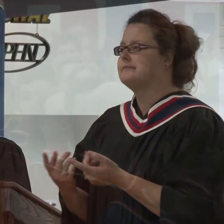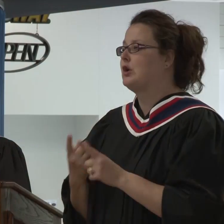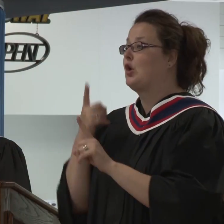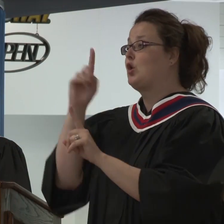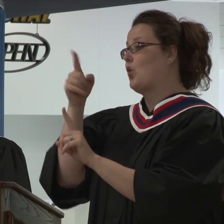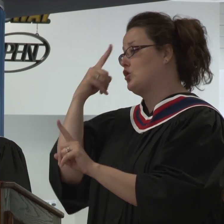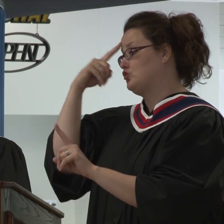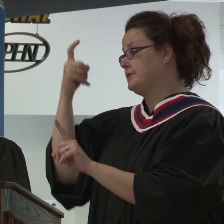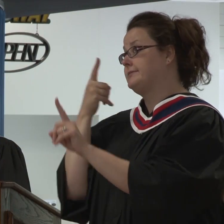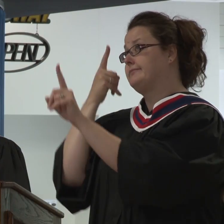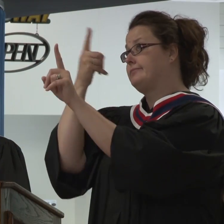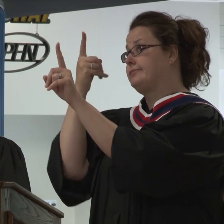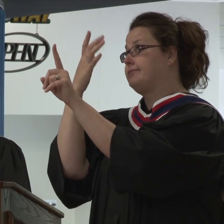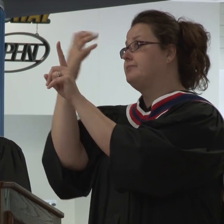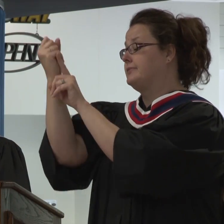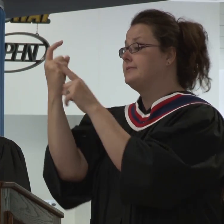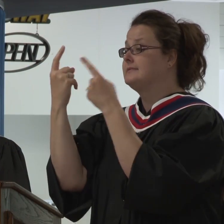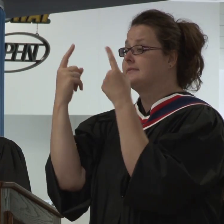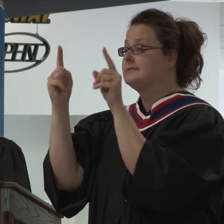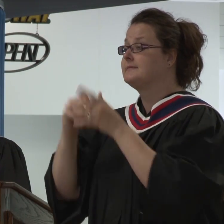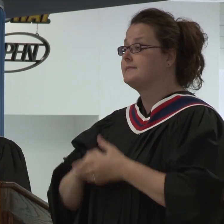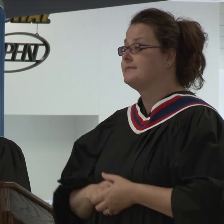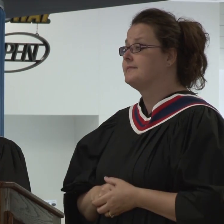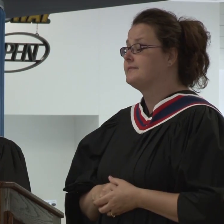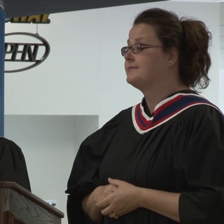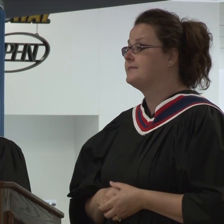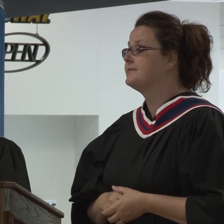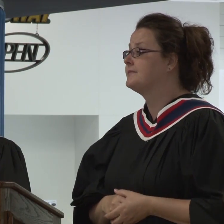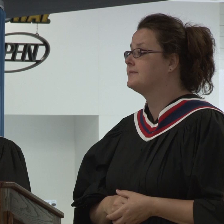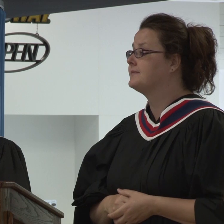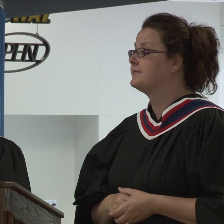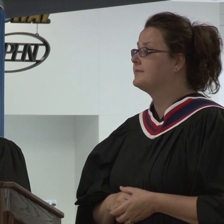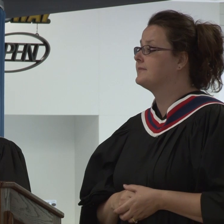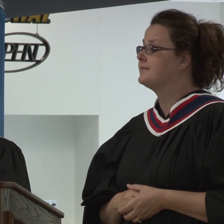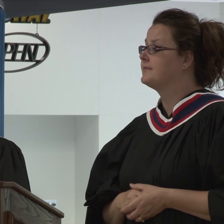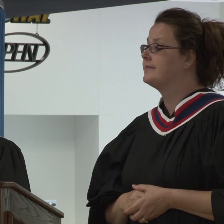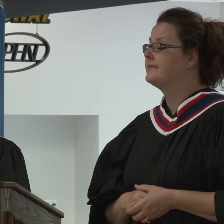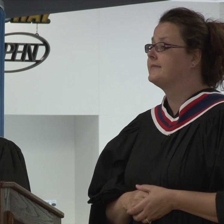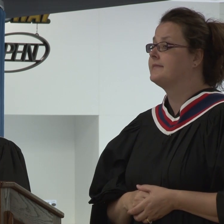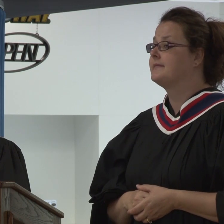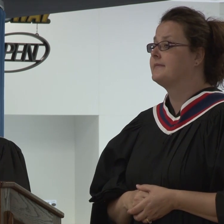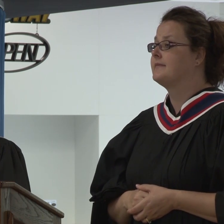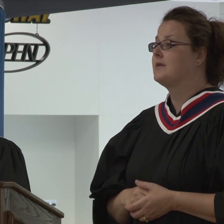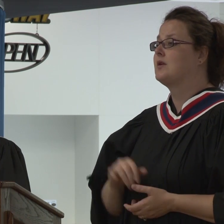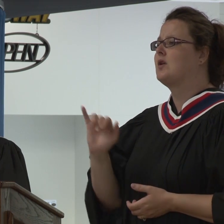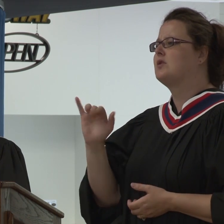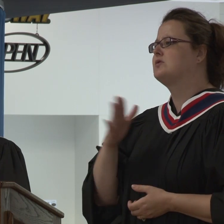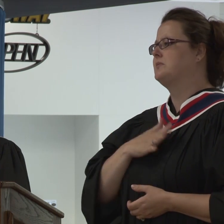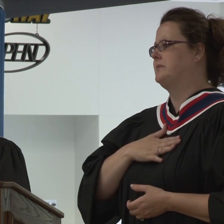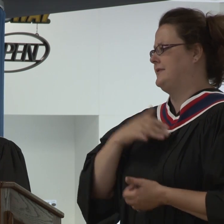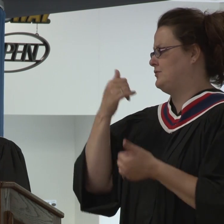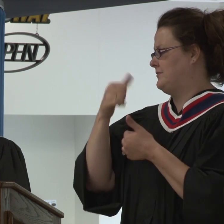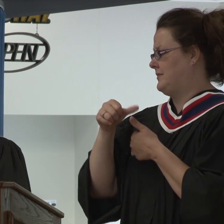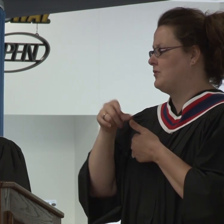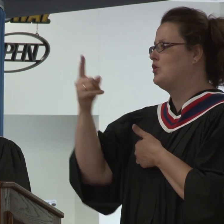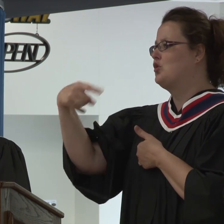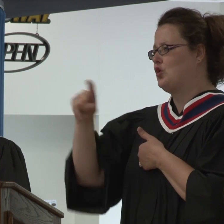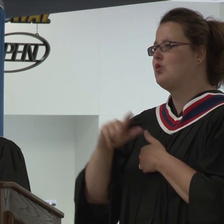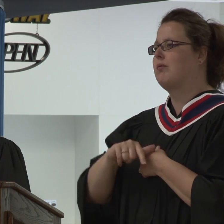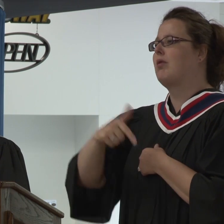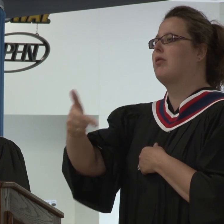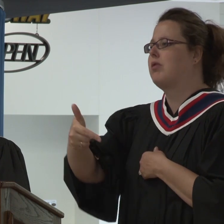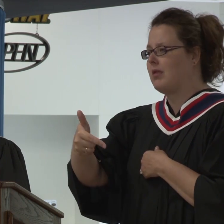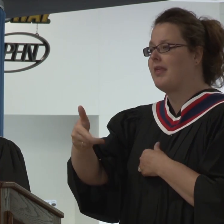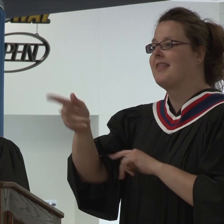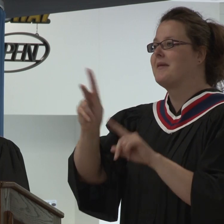achieving your dream. And please remember also to be there one day for